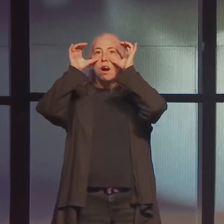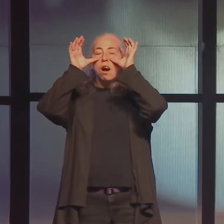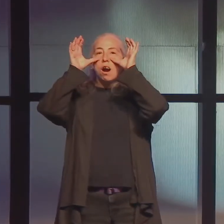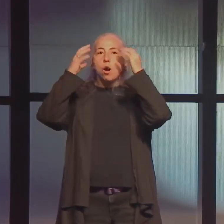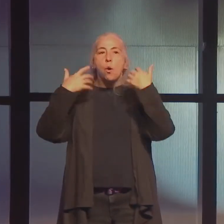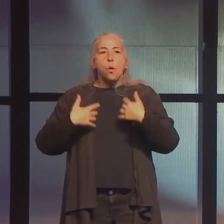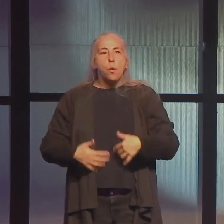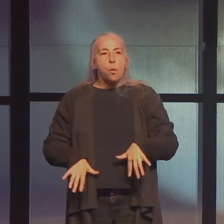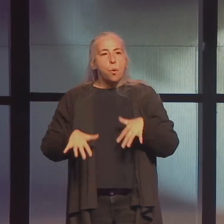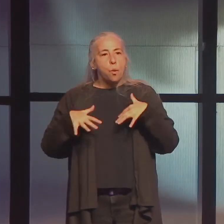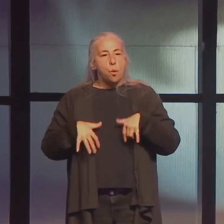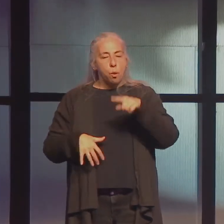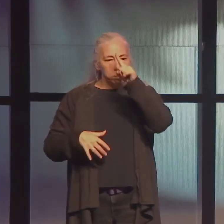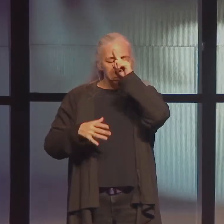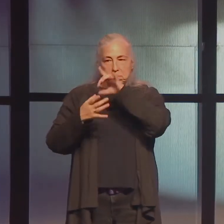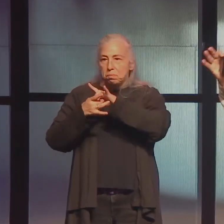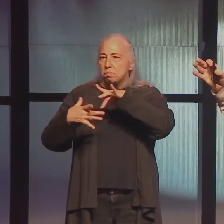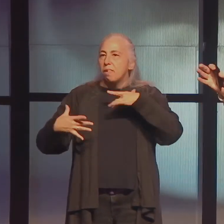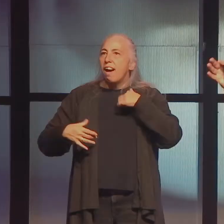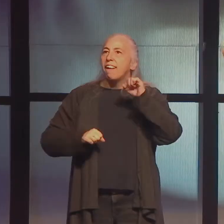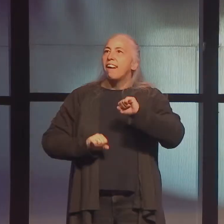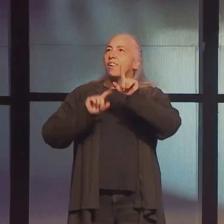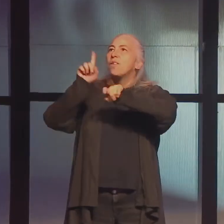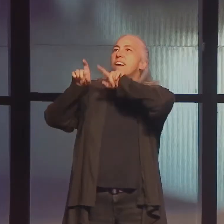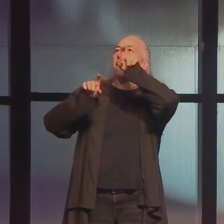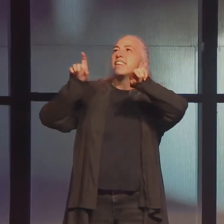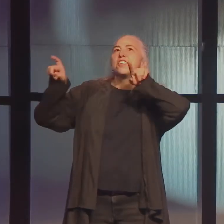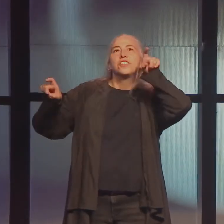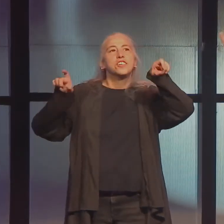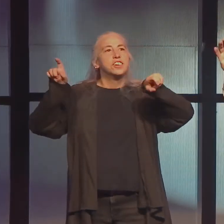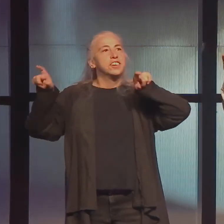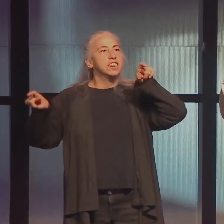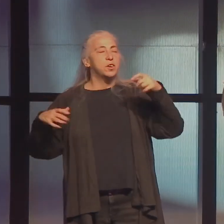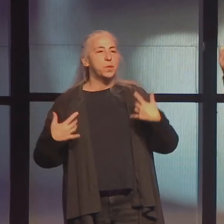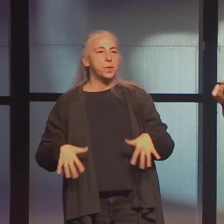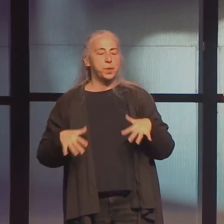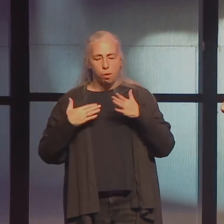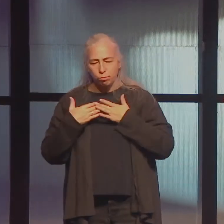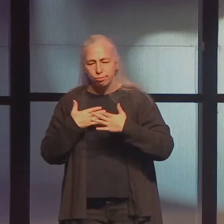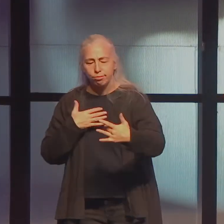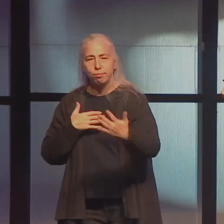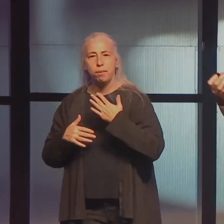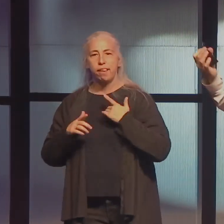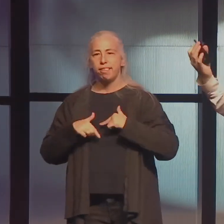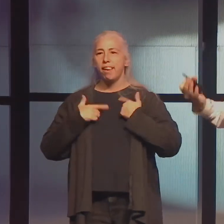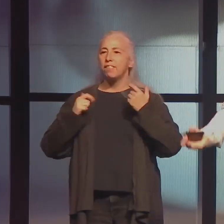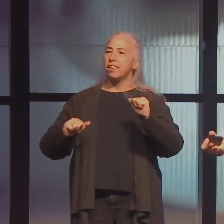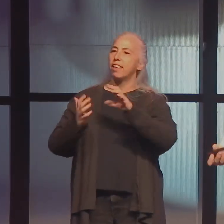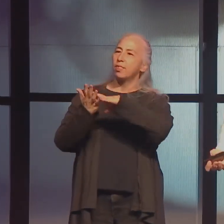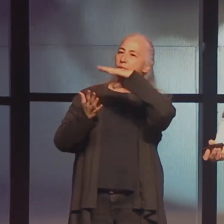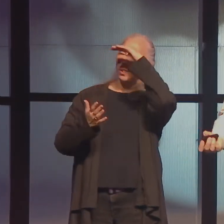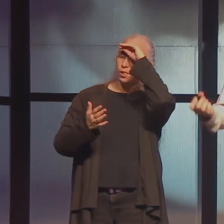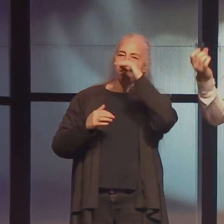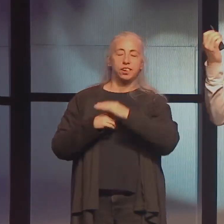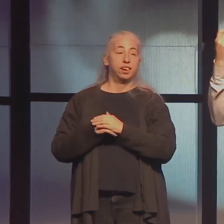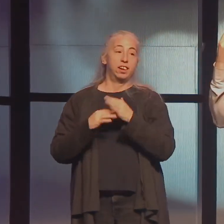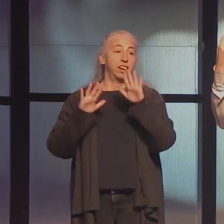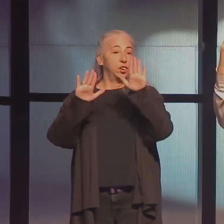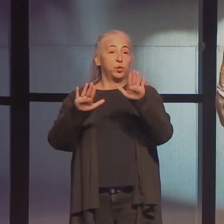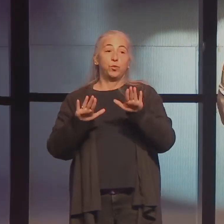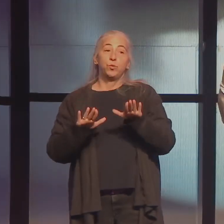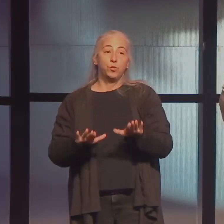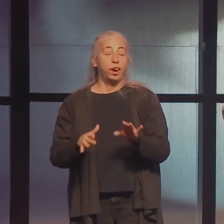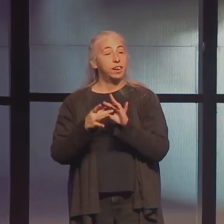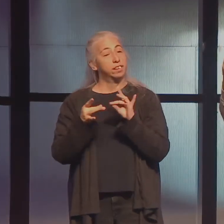mind set free now to discern. I might not have all the answers, but I have all this life to learn. What a great meditation for us as we finish